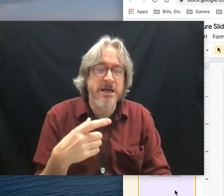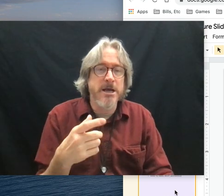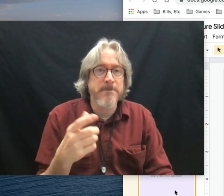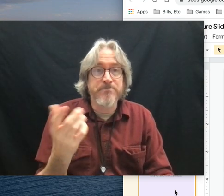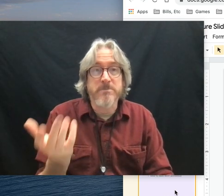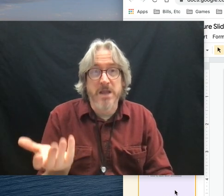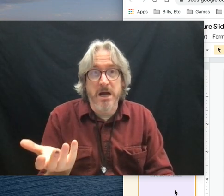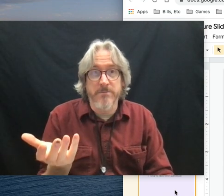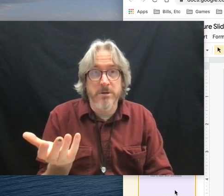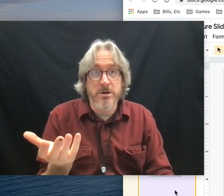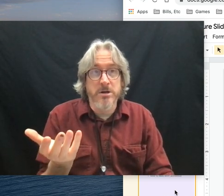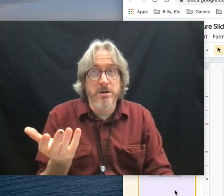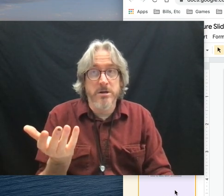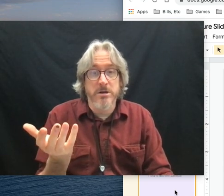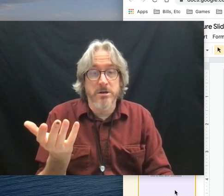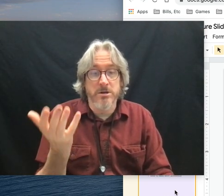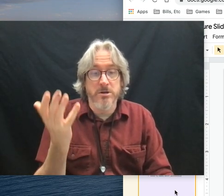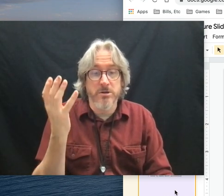it.